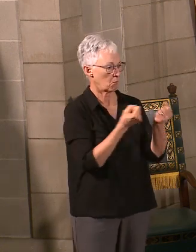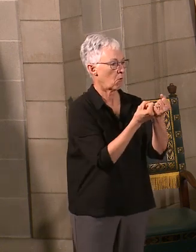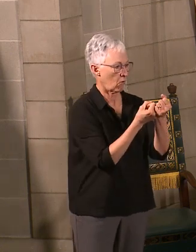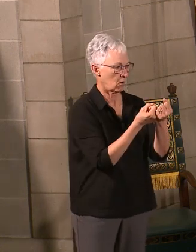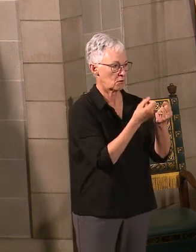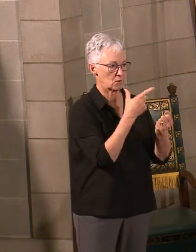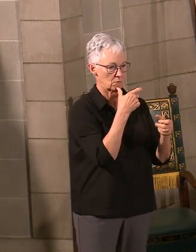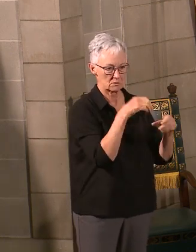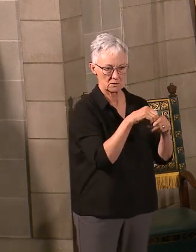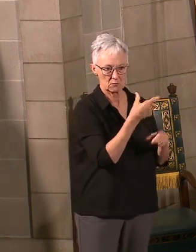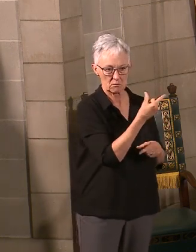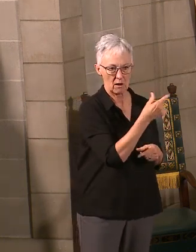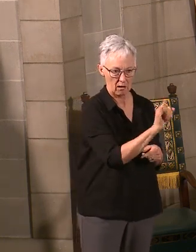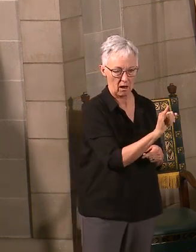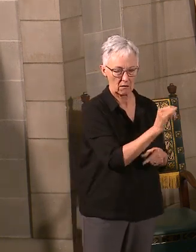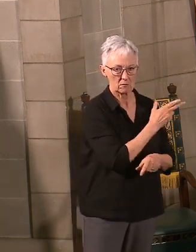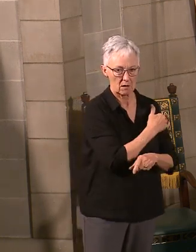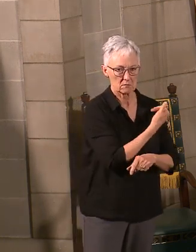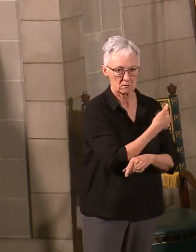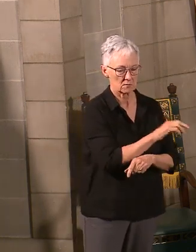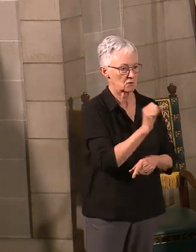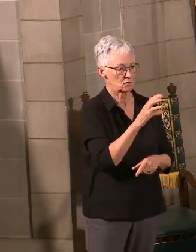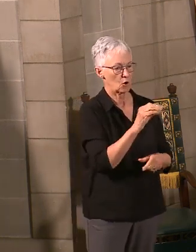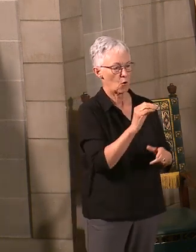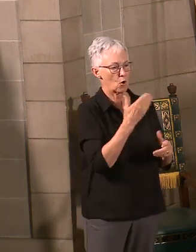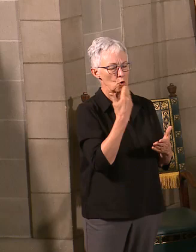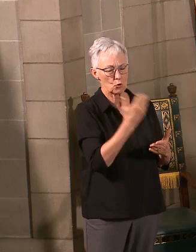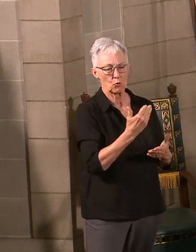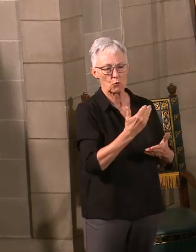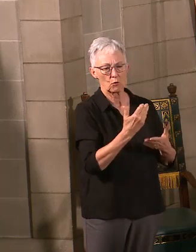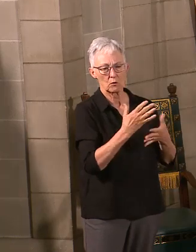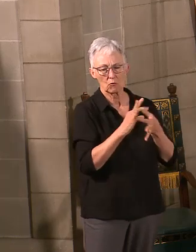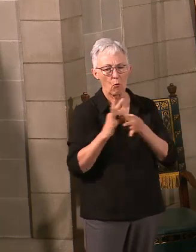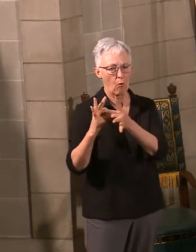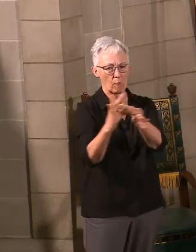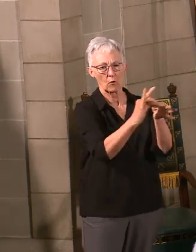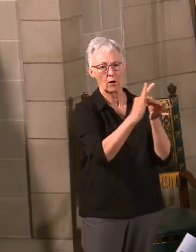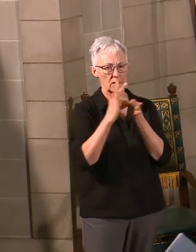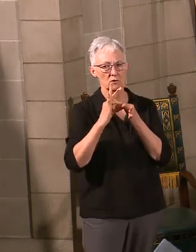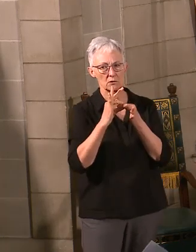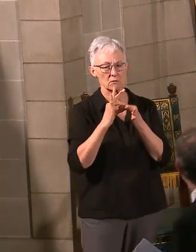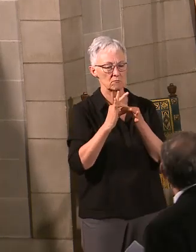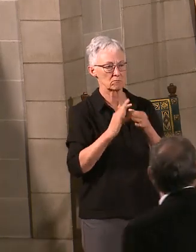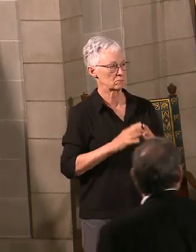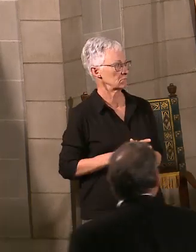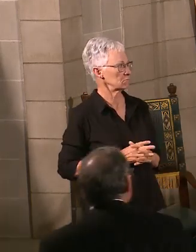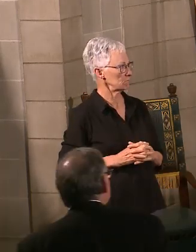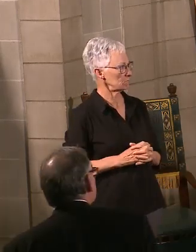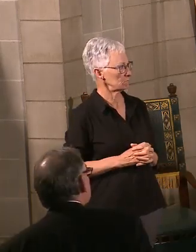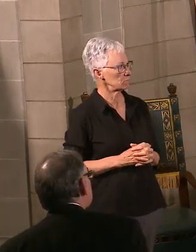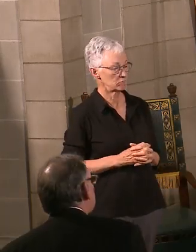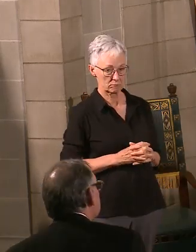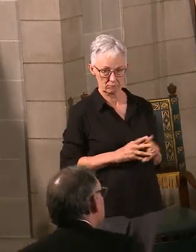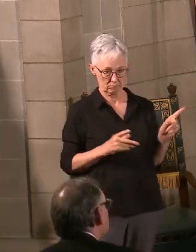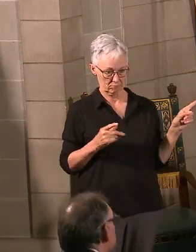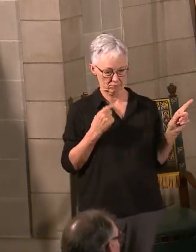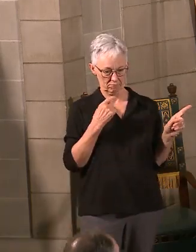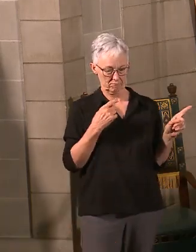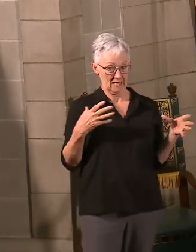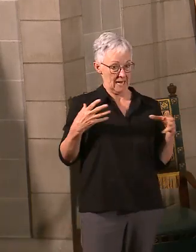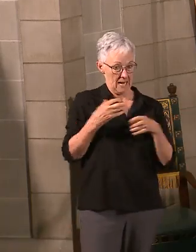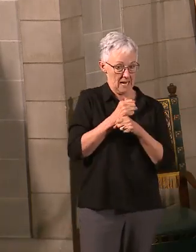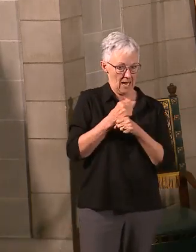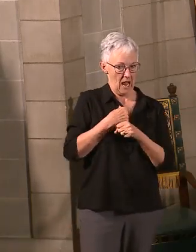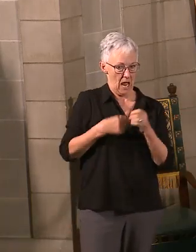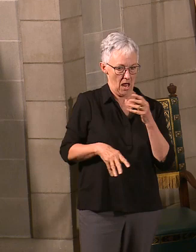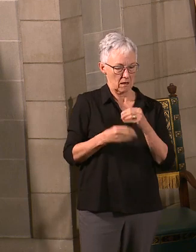amazing, the cooperation, so. And maybe just to wrap that one up, when we were on one of our calls earlier